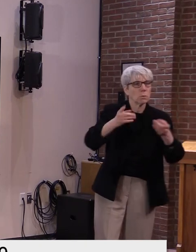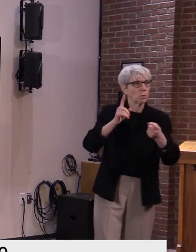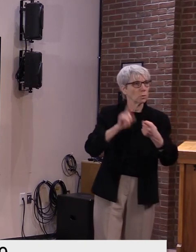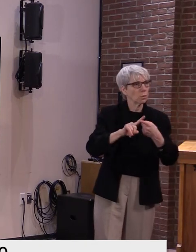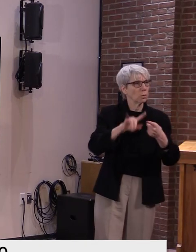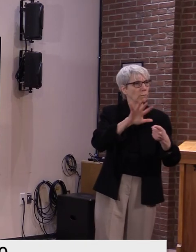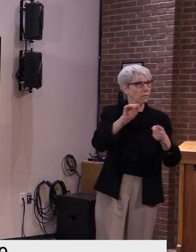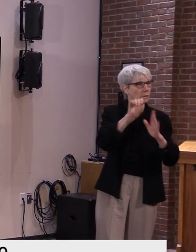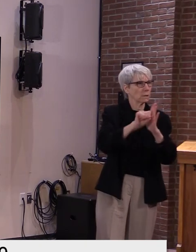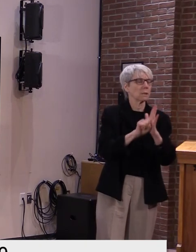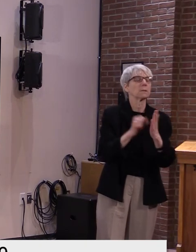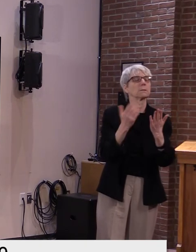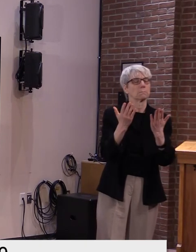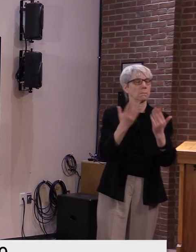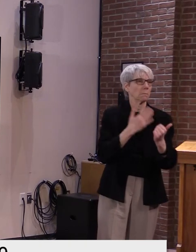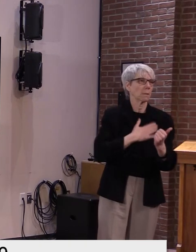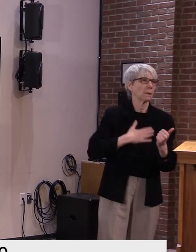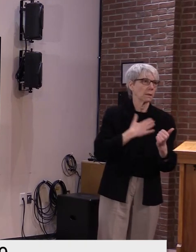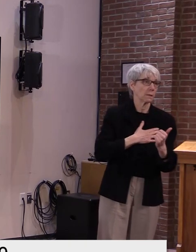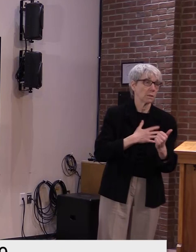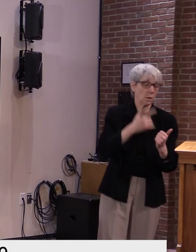constituents. So we're hopeful,